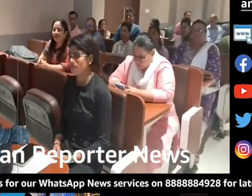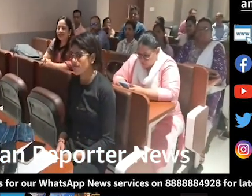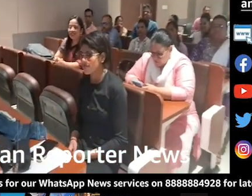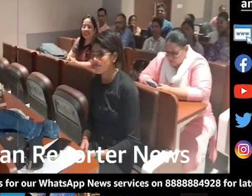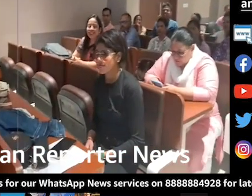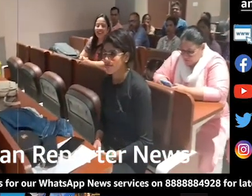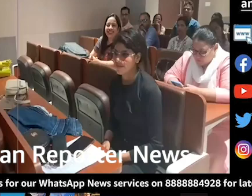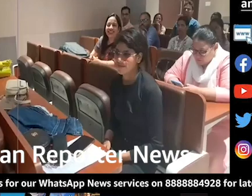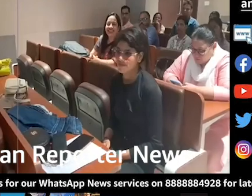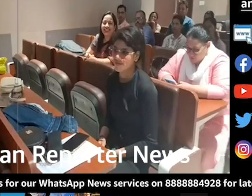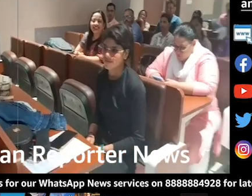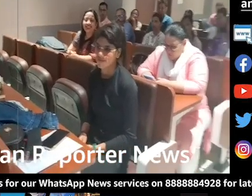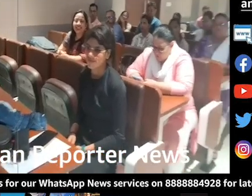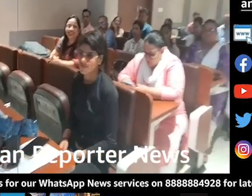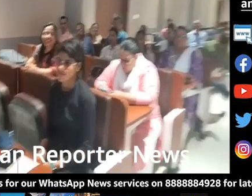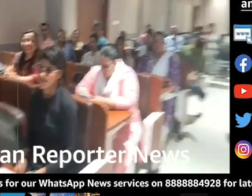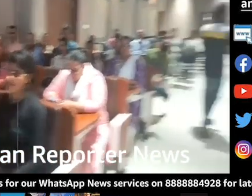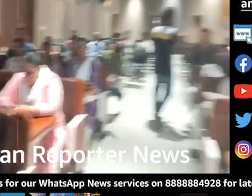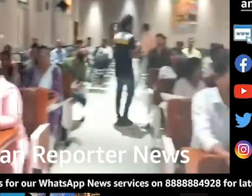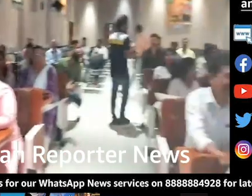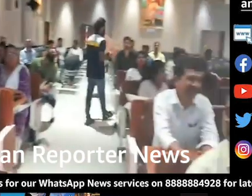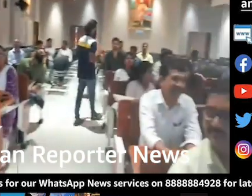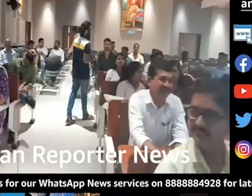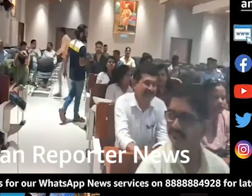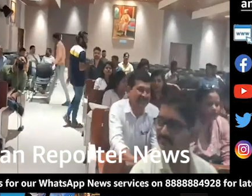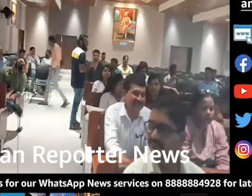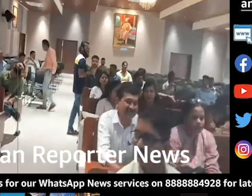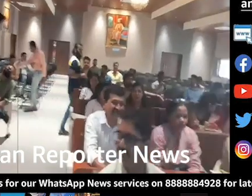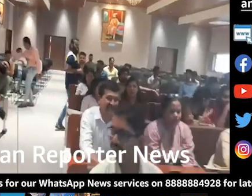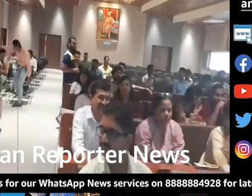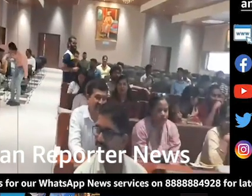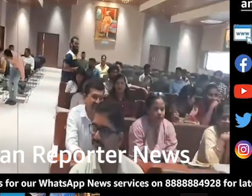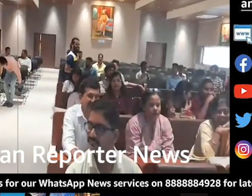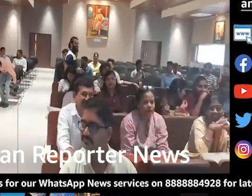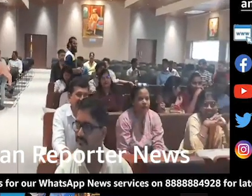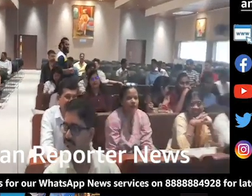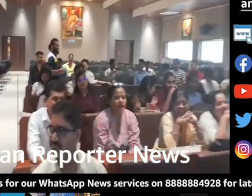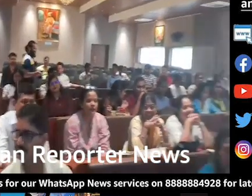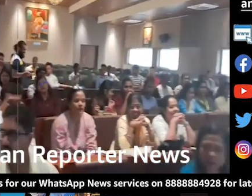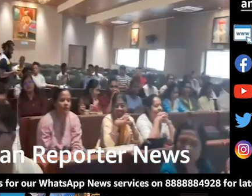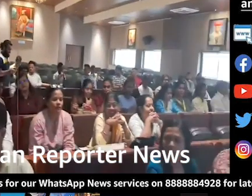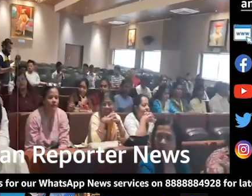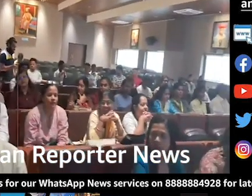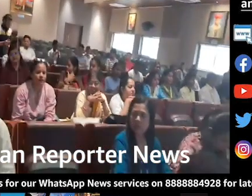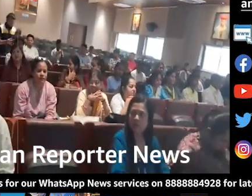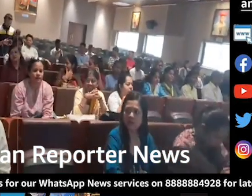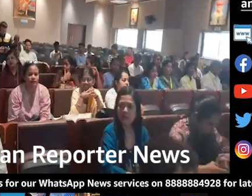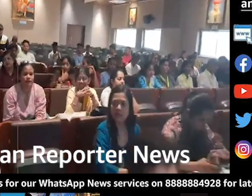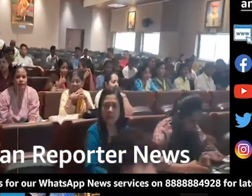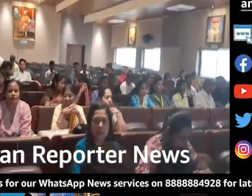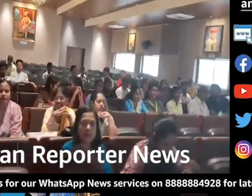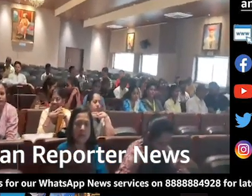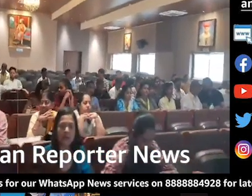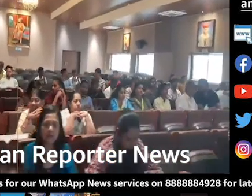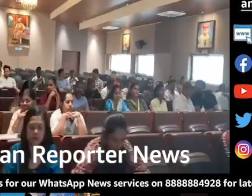So before I move on to the keynote address by Dr. Raju, we'll have